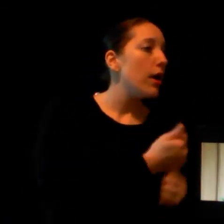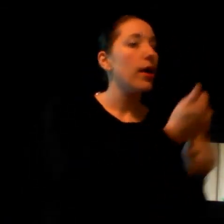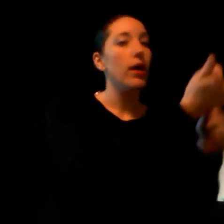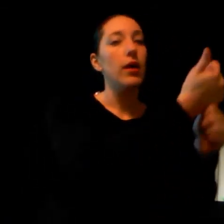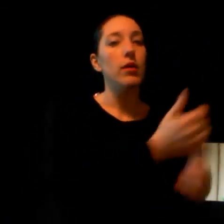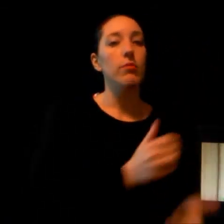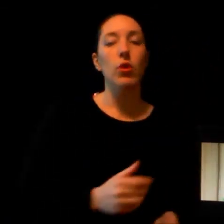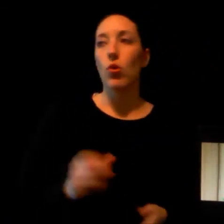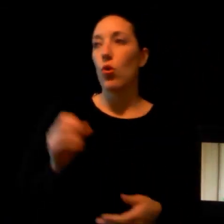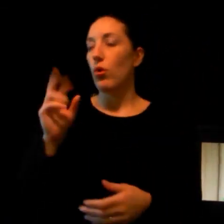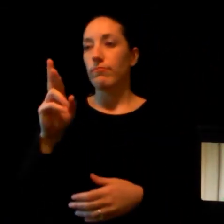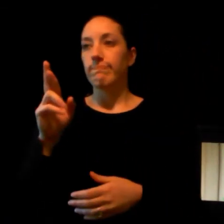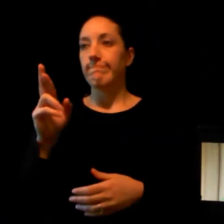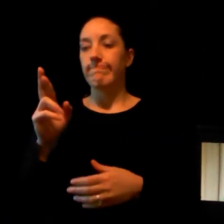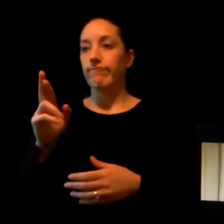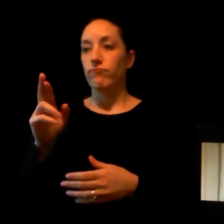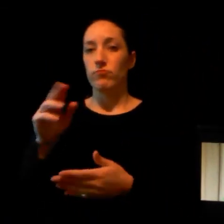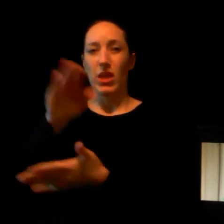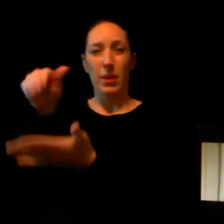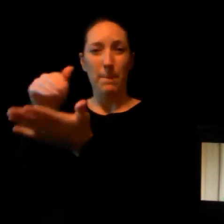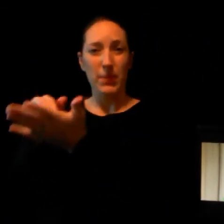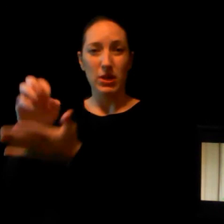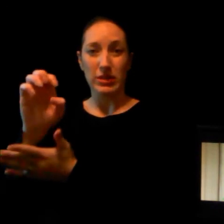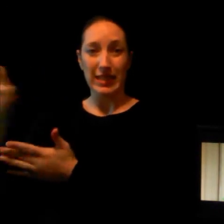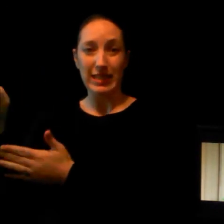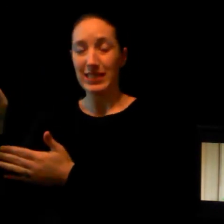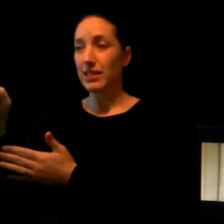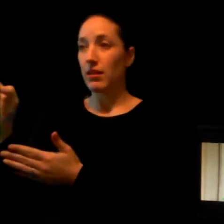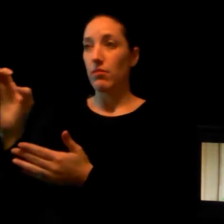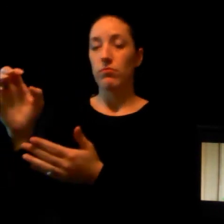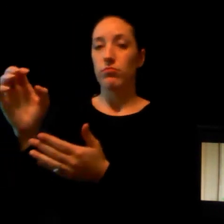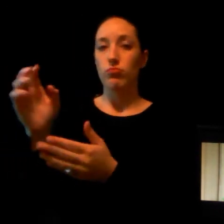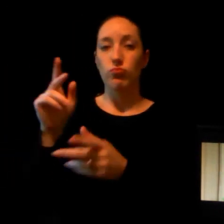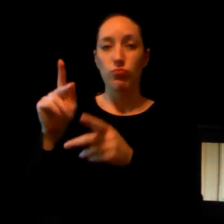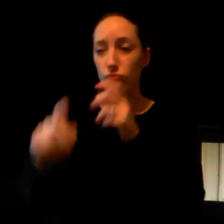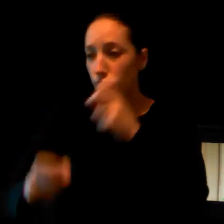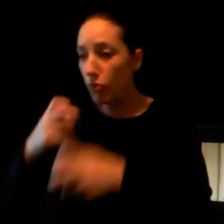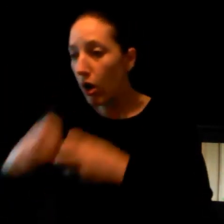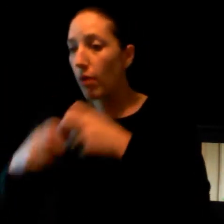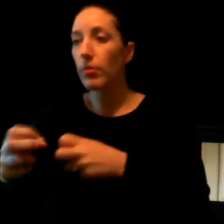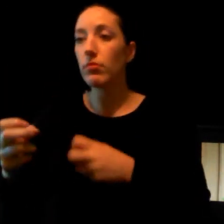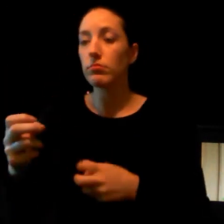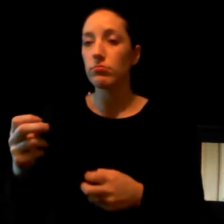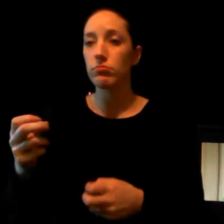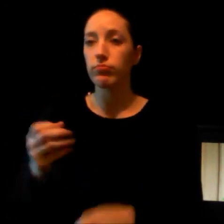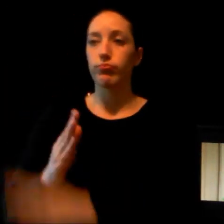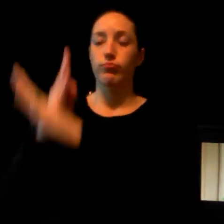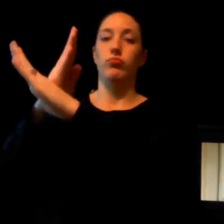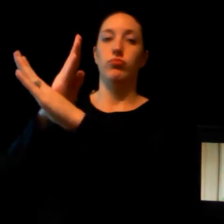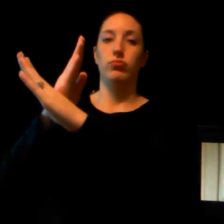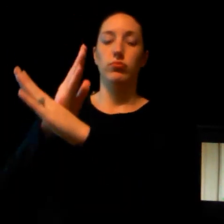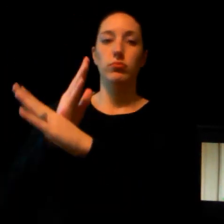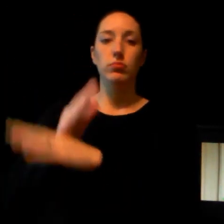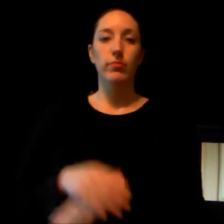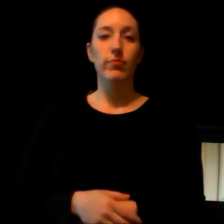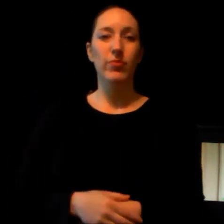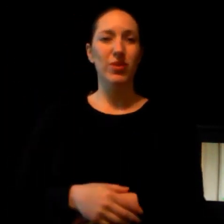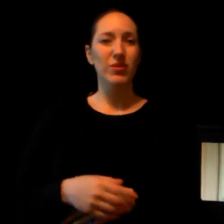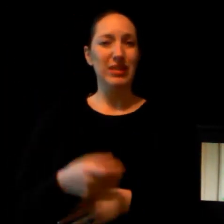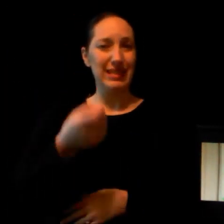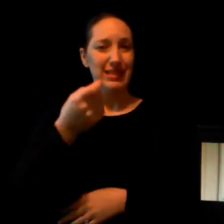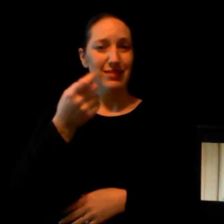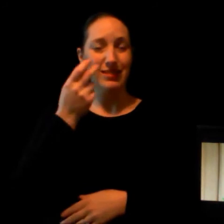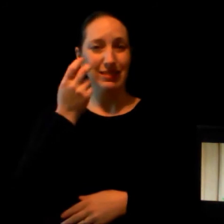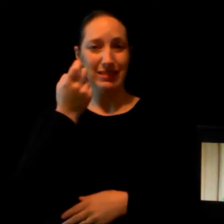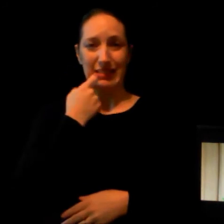East. You know, in the last months, we've seen journalists threatened, arrested,